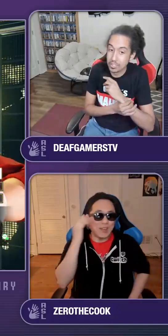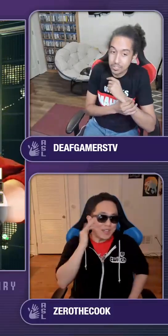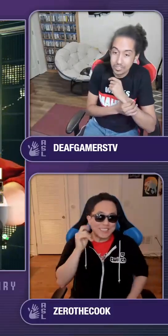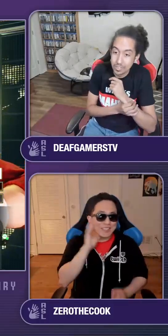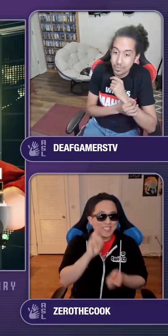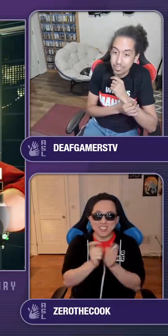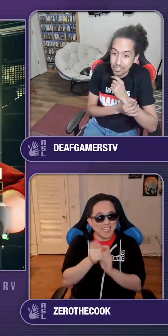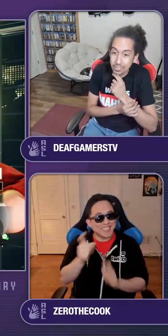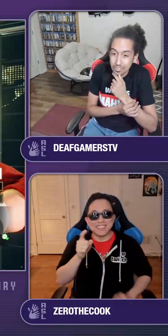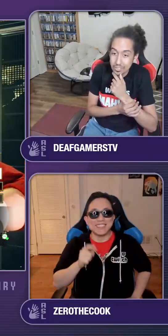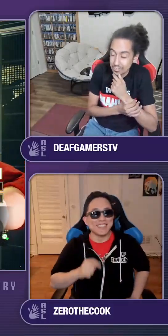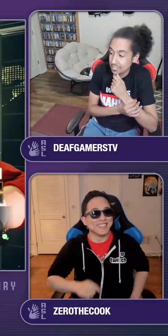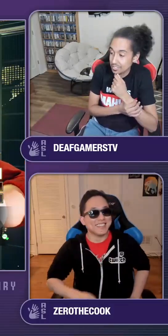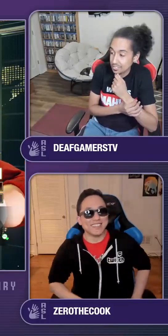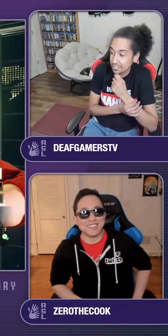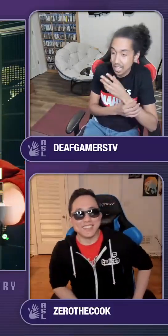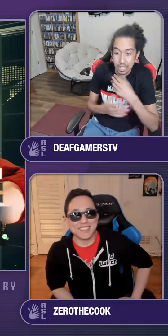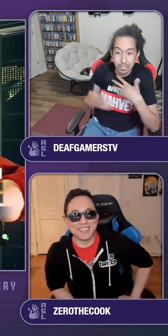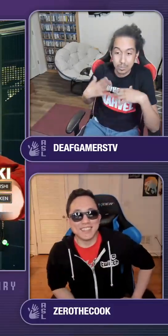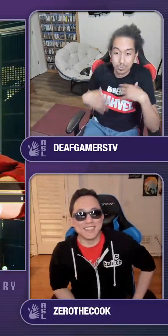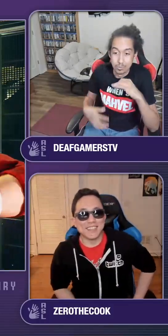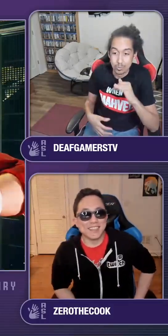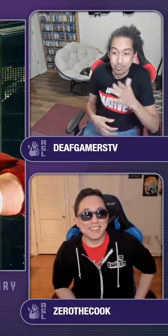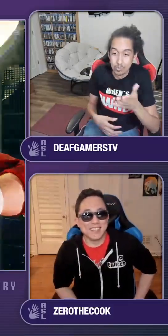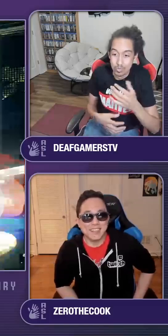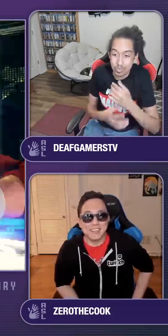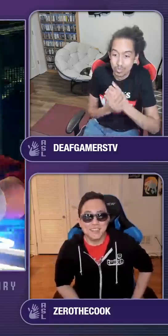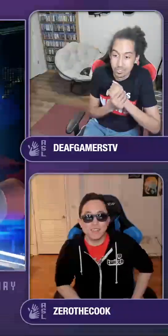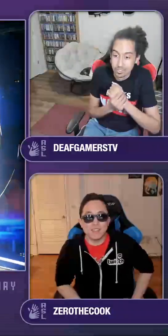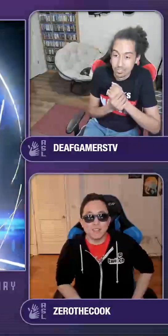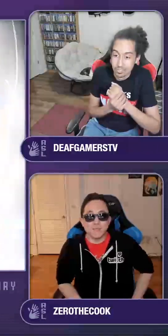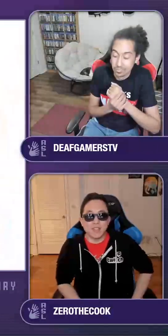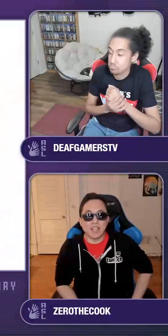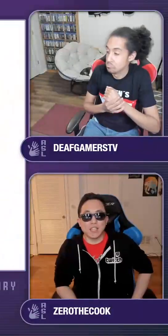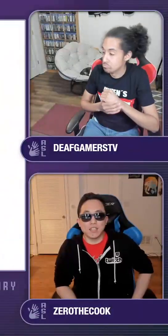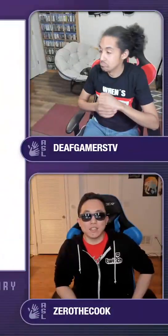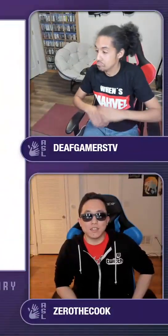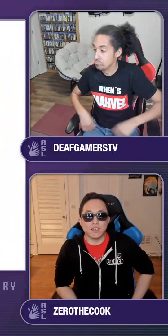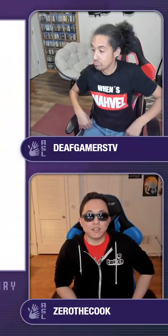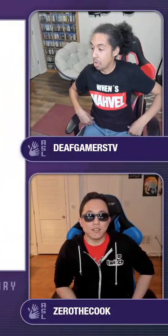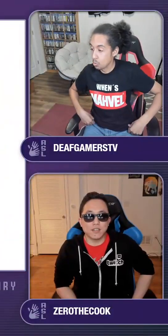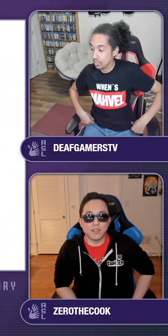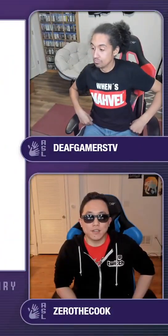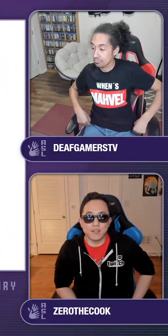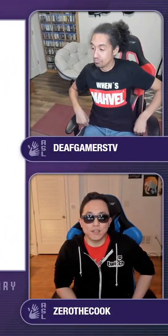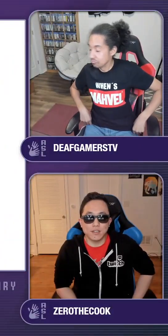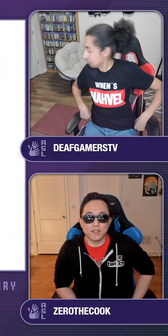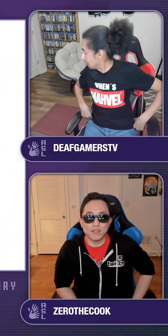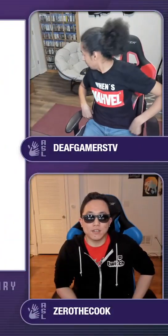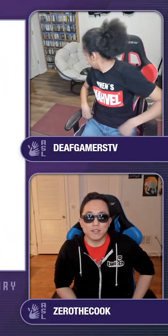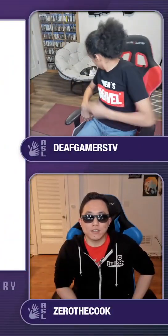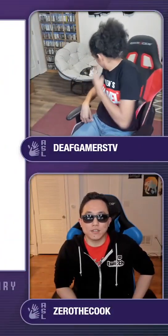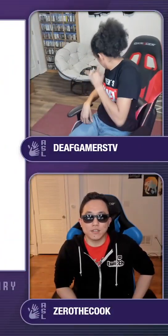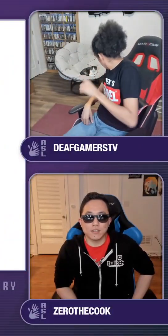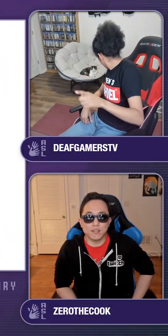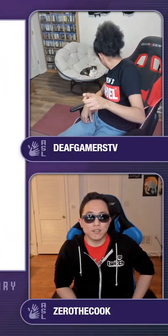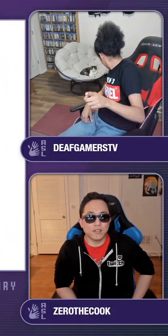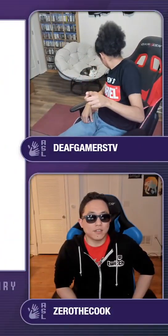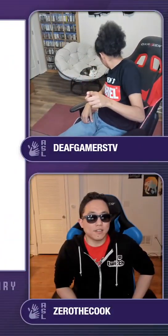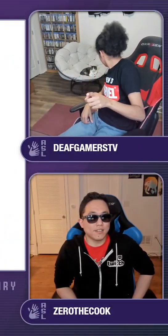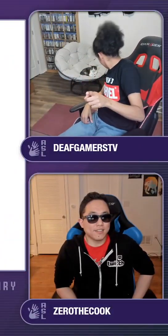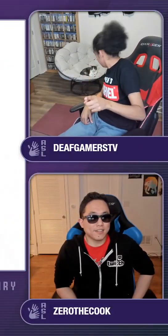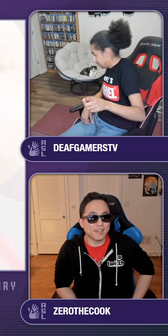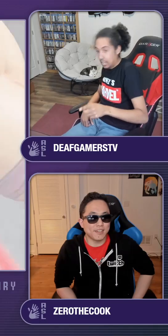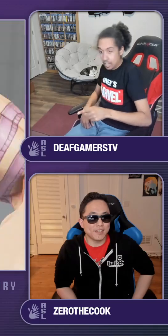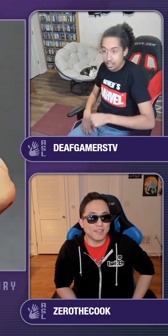dealing 10% more damage. What is this? Ibuki? We giving up